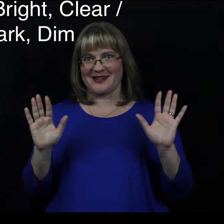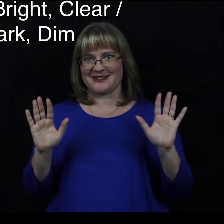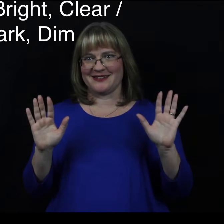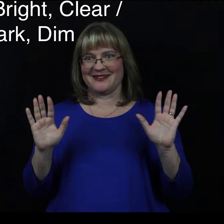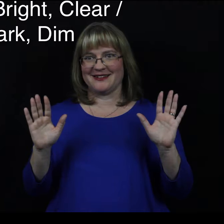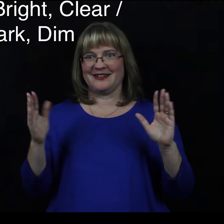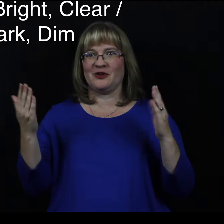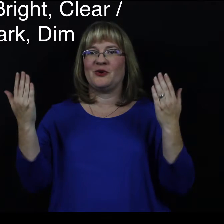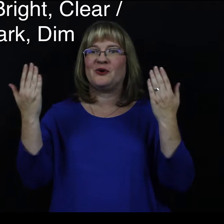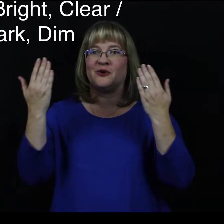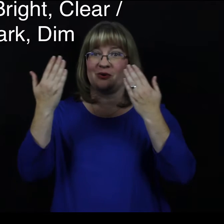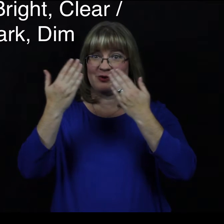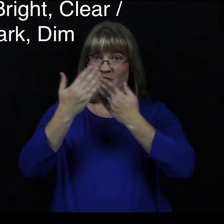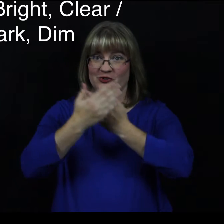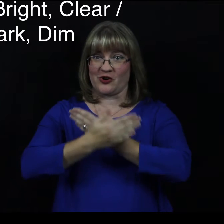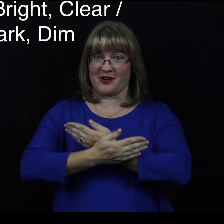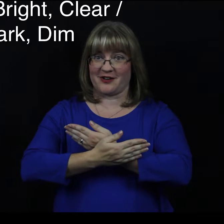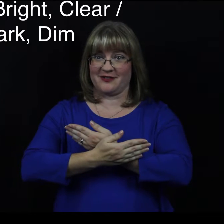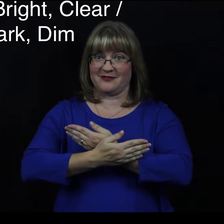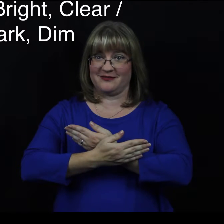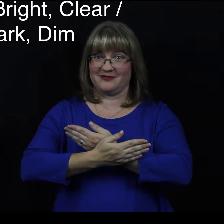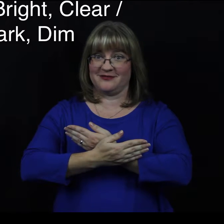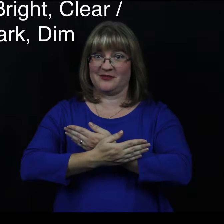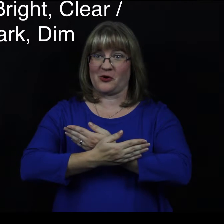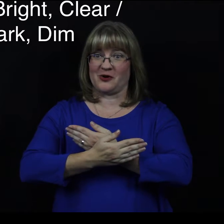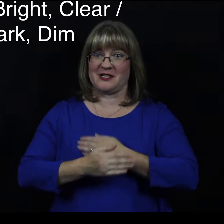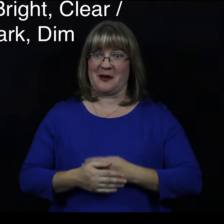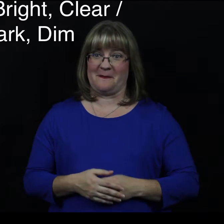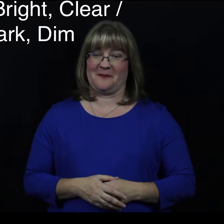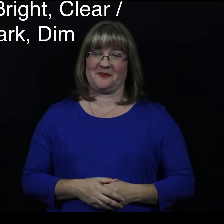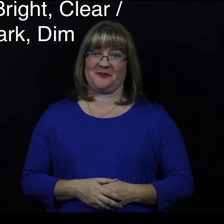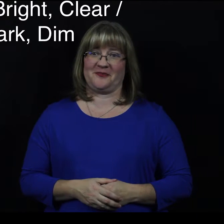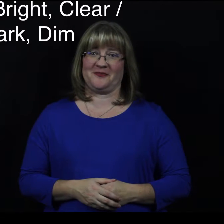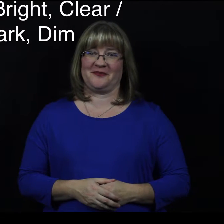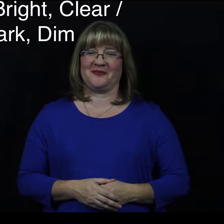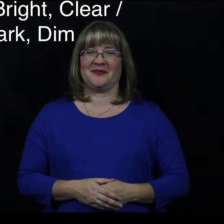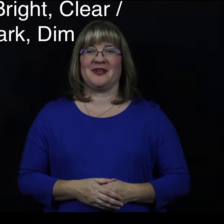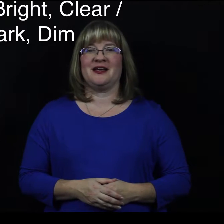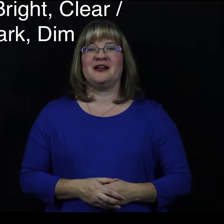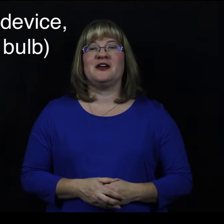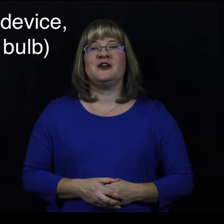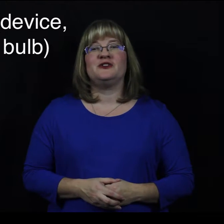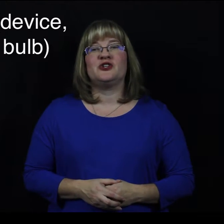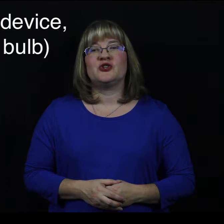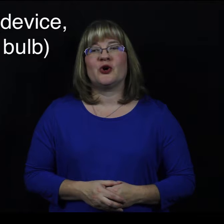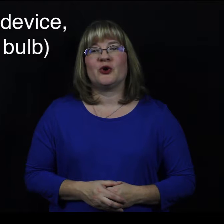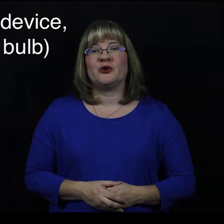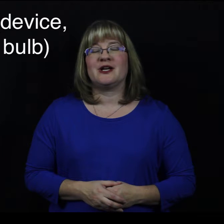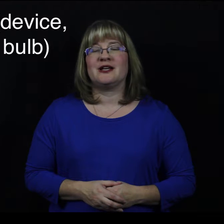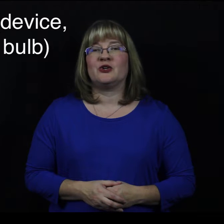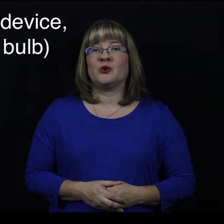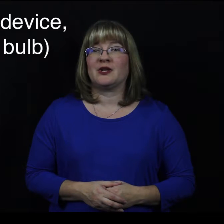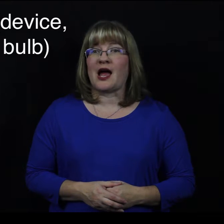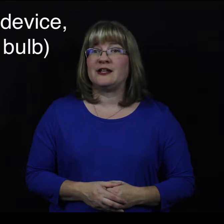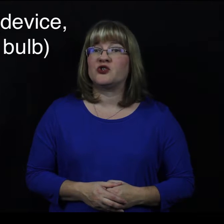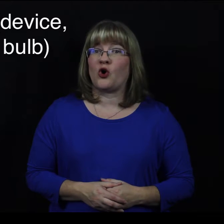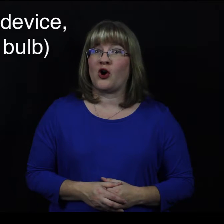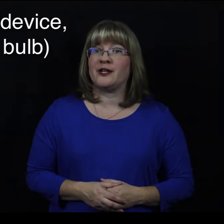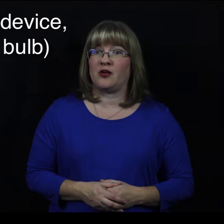bright, dark, or dim. To turn your lights on and